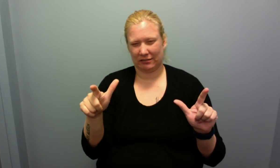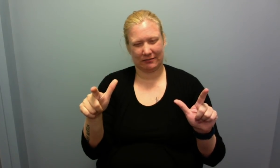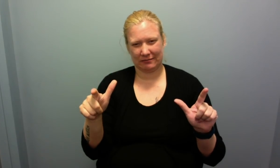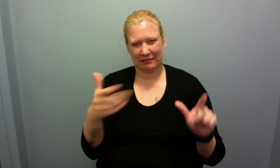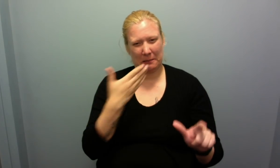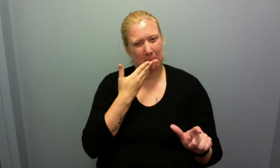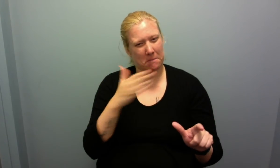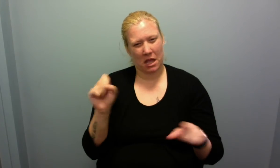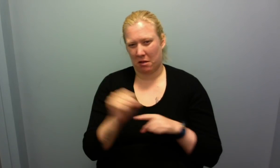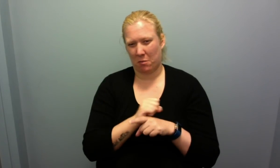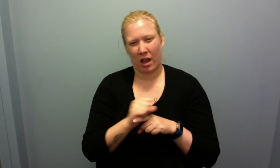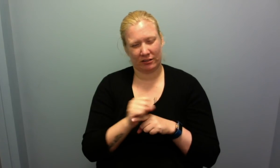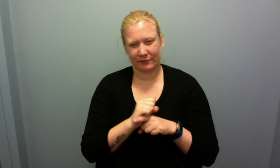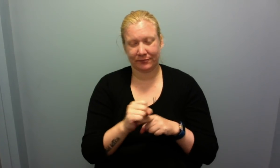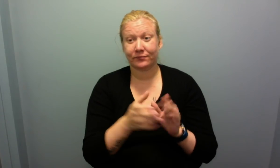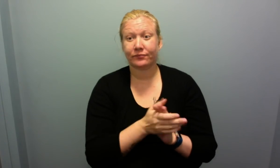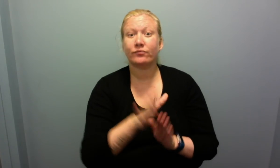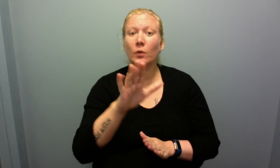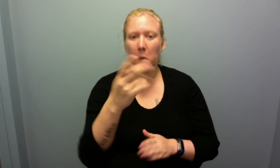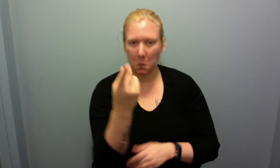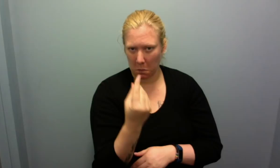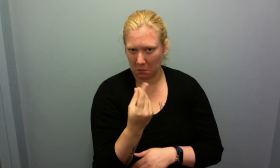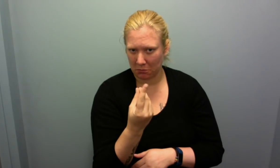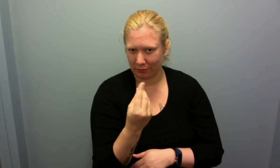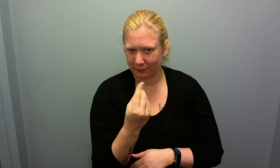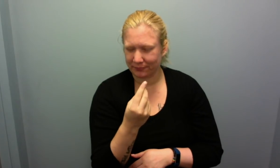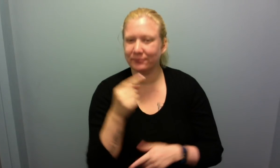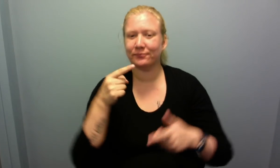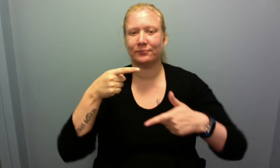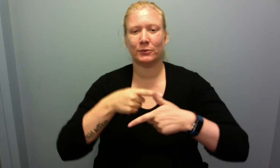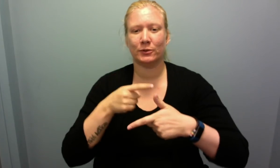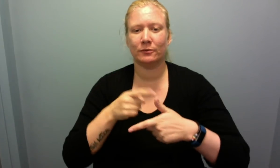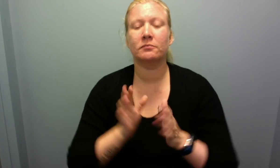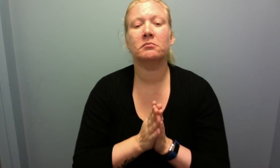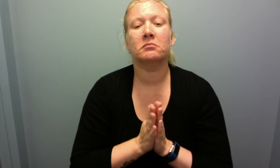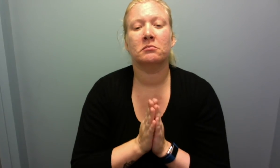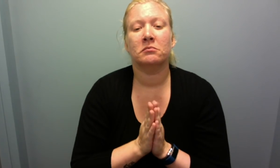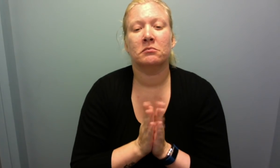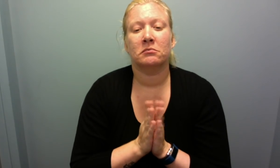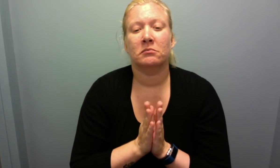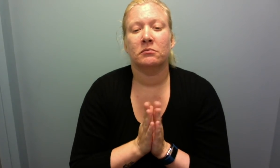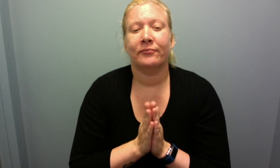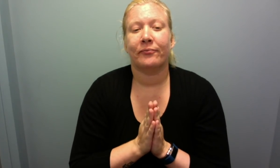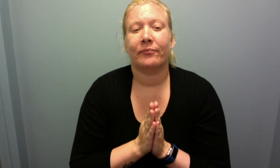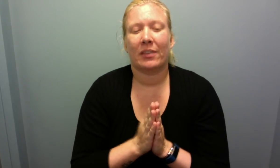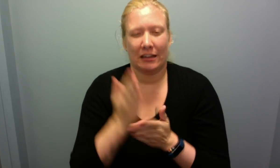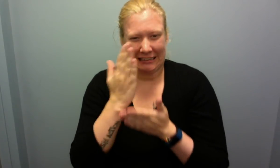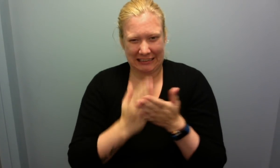be teaching ASL as hearing people. It's just a bad practice overall. Oh, you know what? I do remember I have one more point I wanted